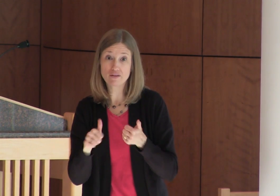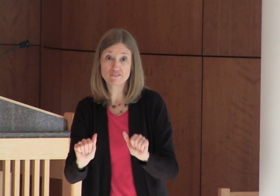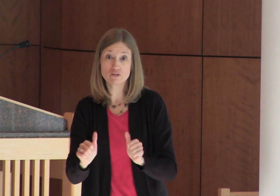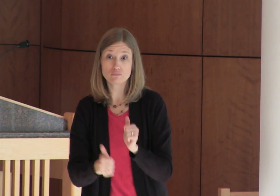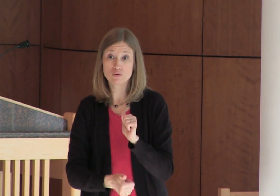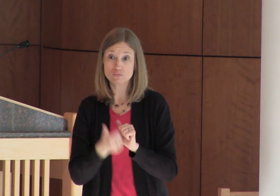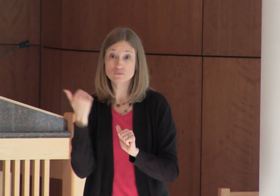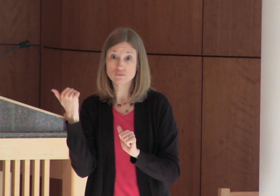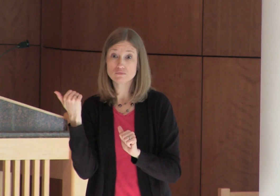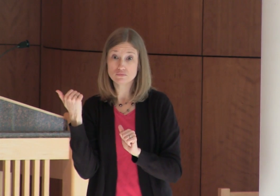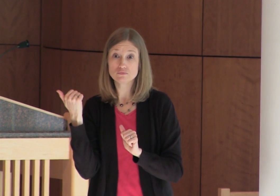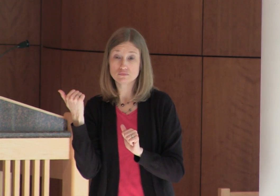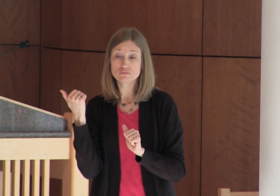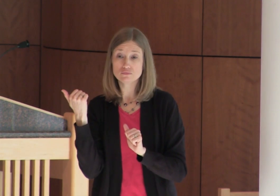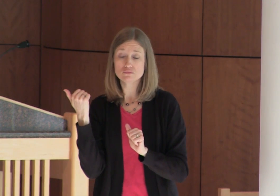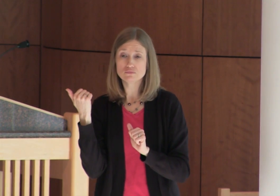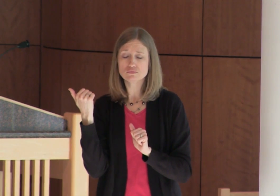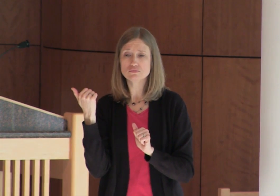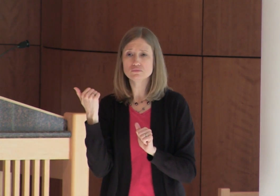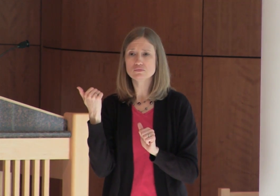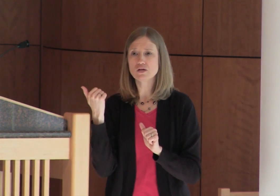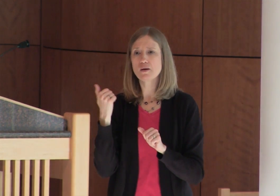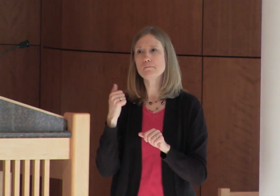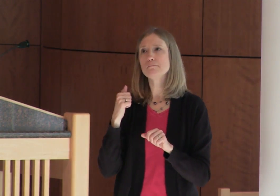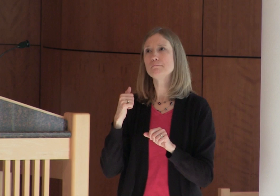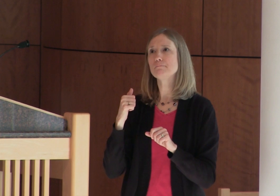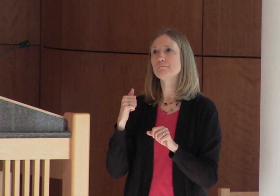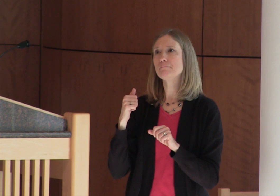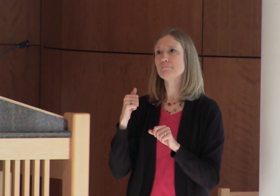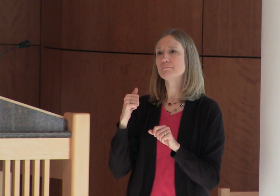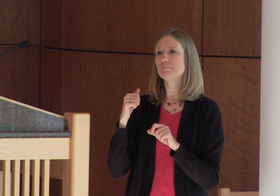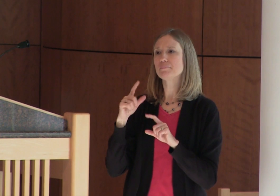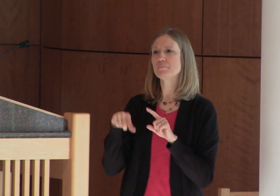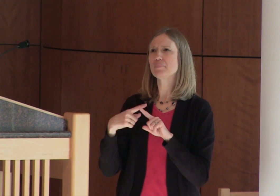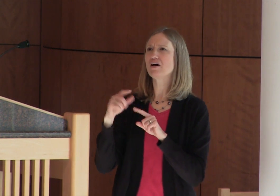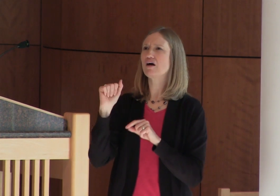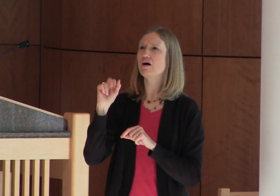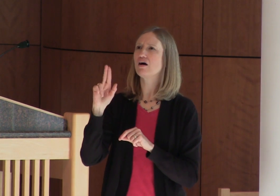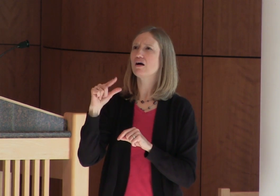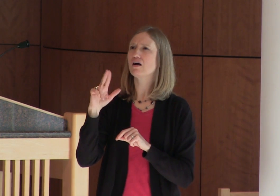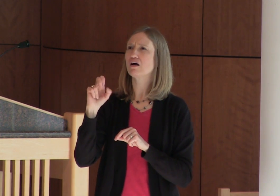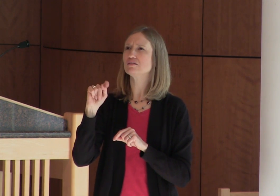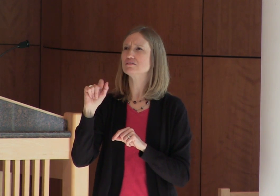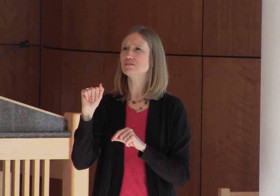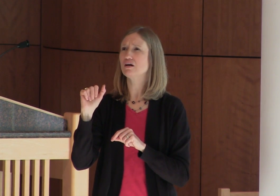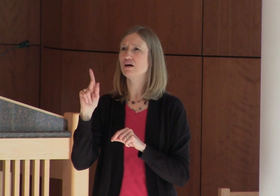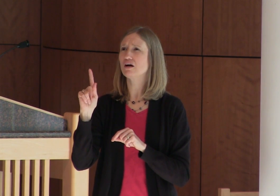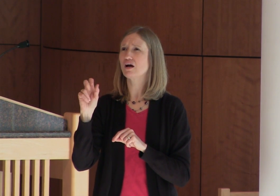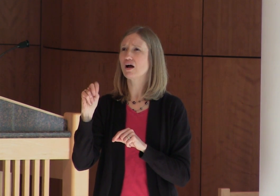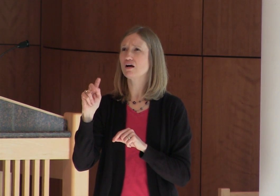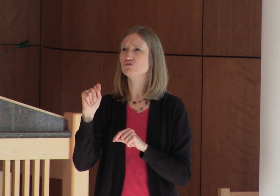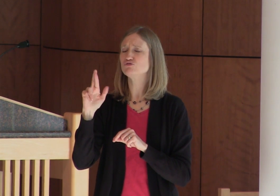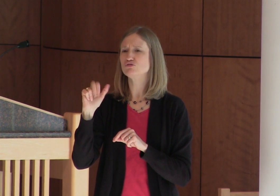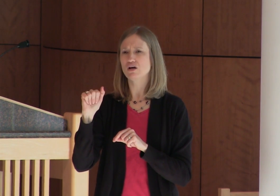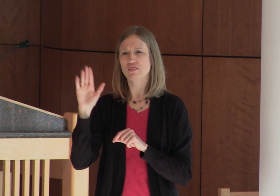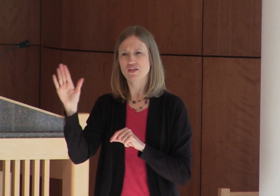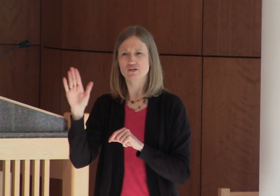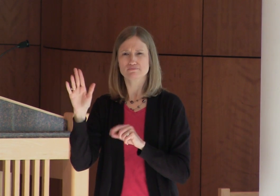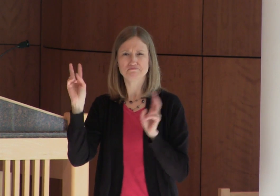But like this quote that my wife Julie came across from author Augusta Contra, I think it works like this. Discipline is